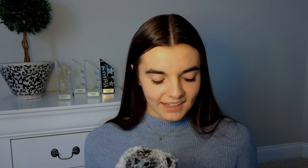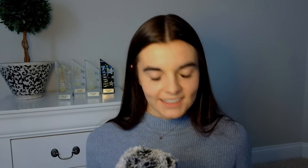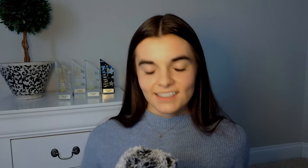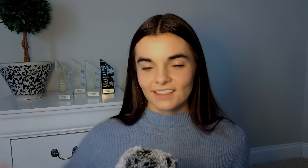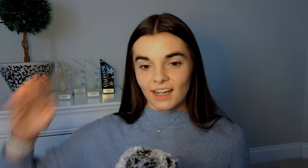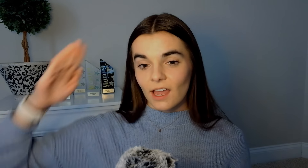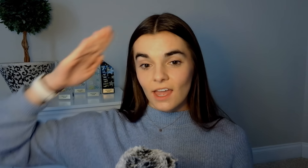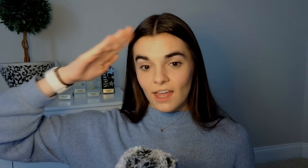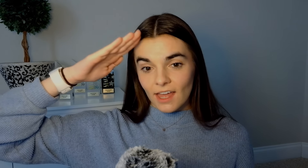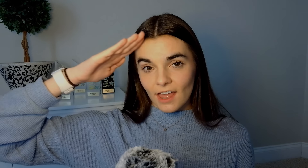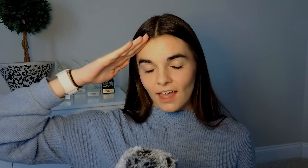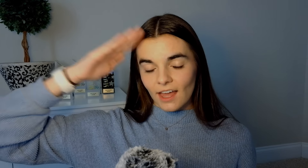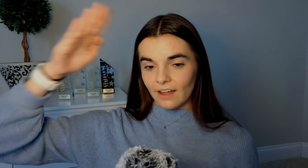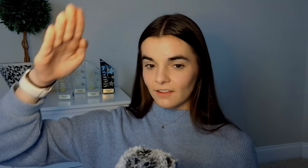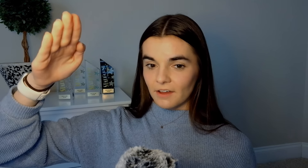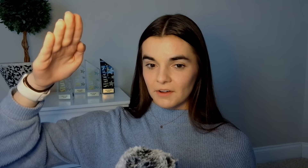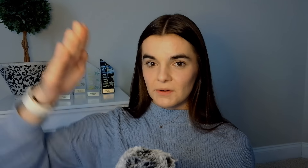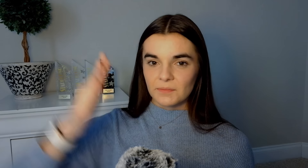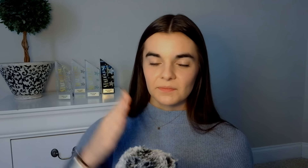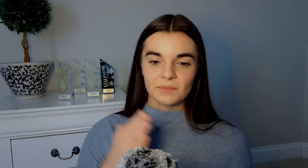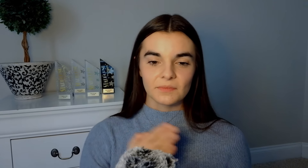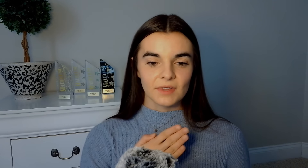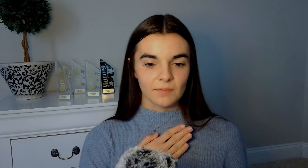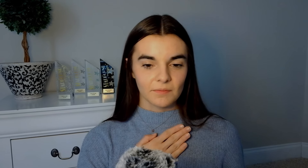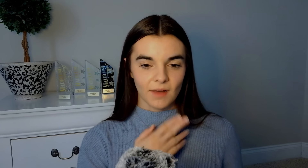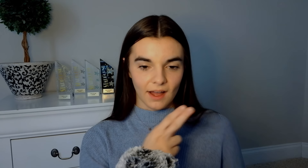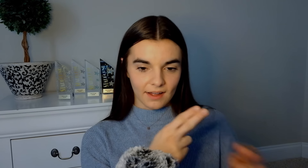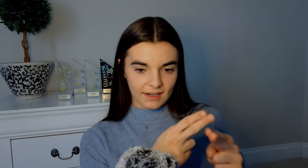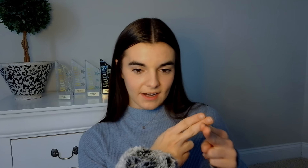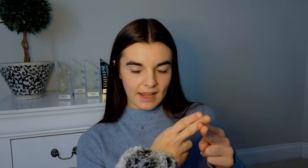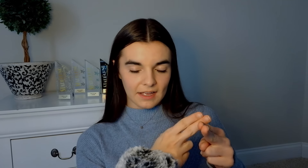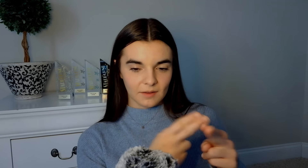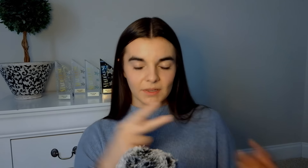Alright. Hello. My name,